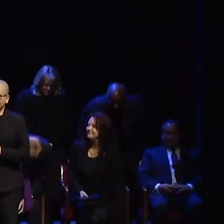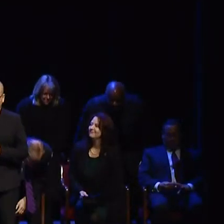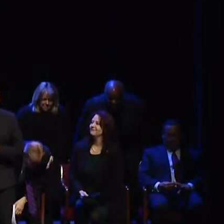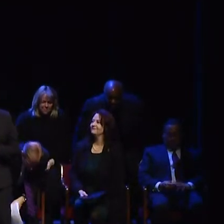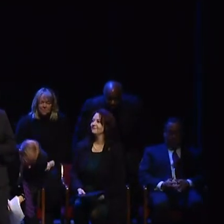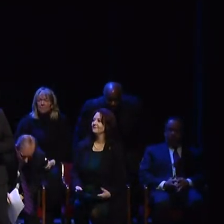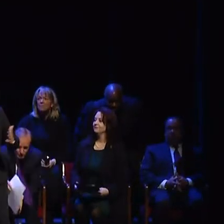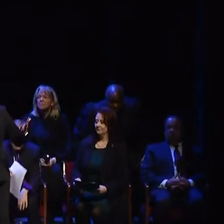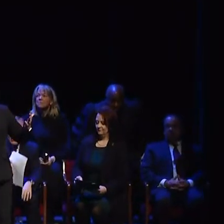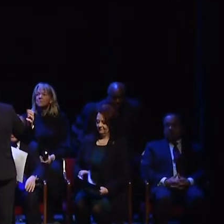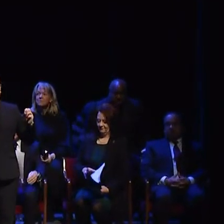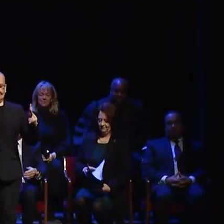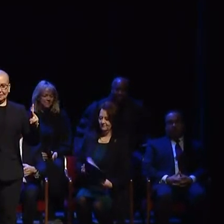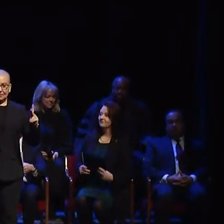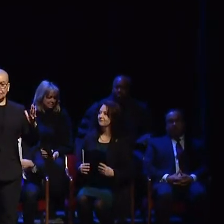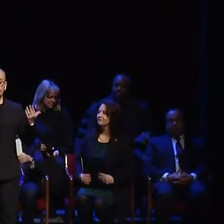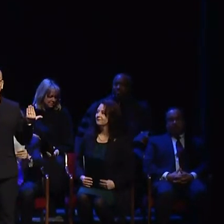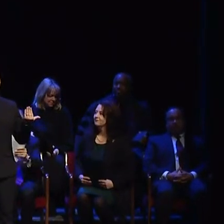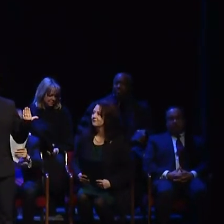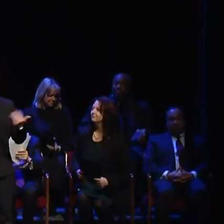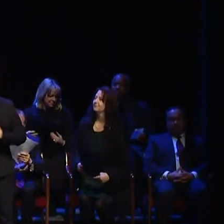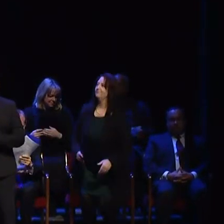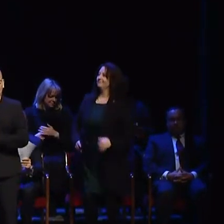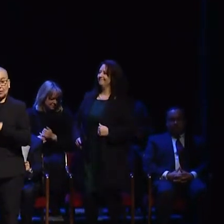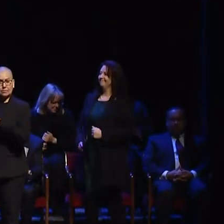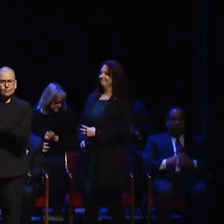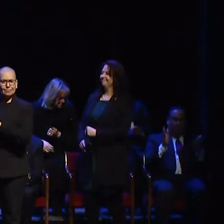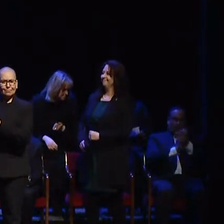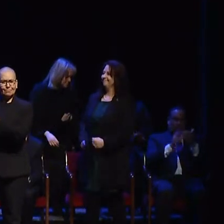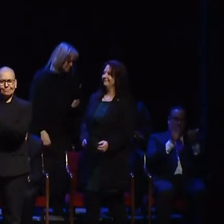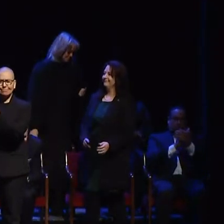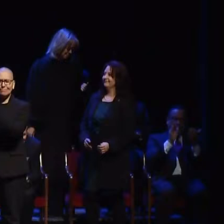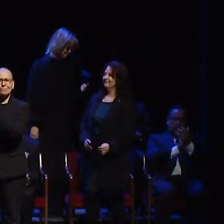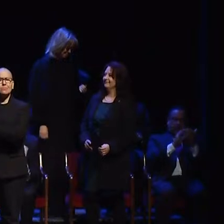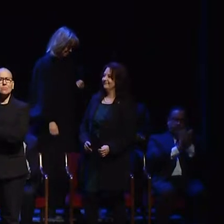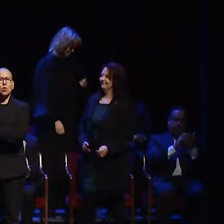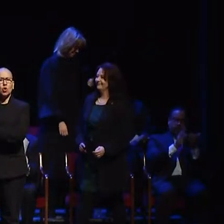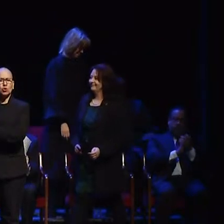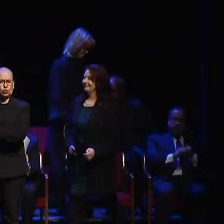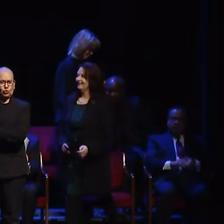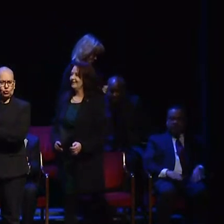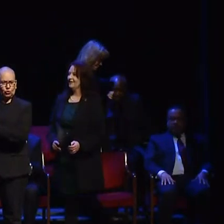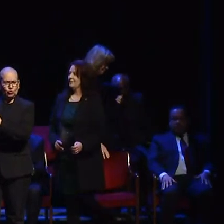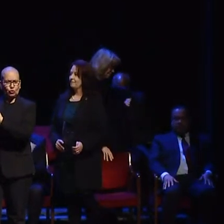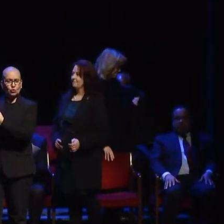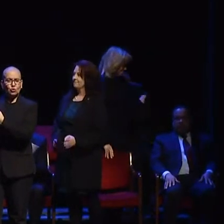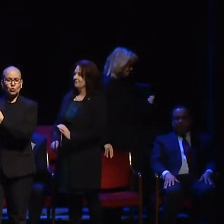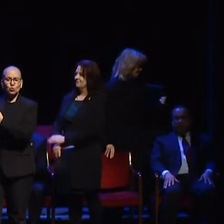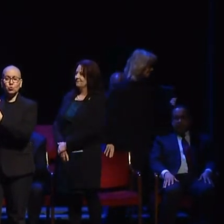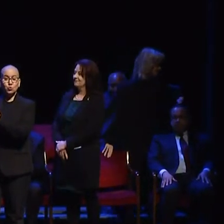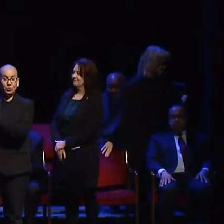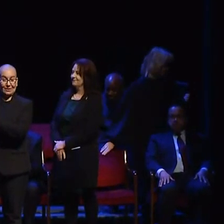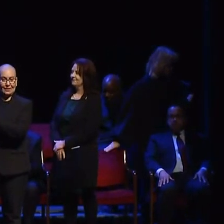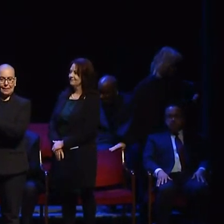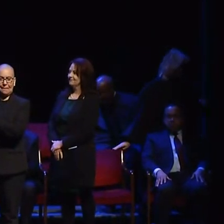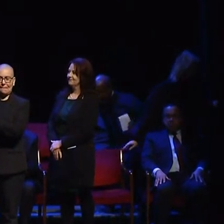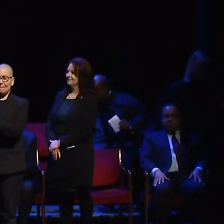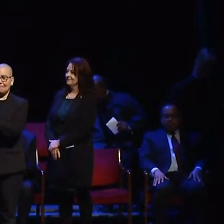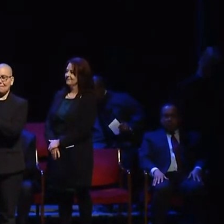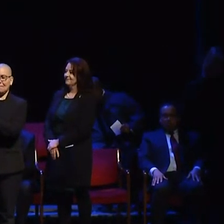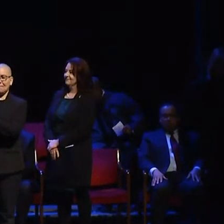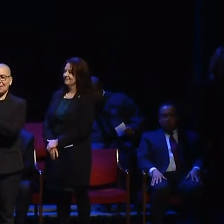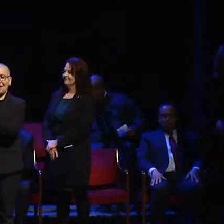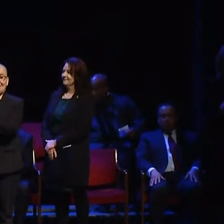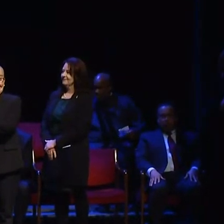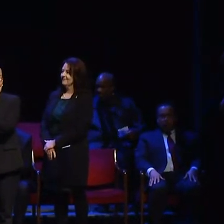And now I would like to invite State Auditor Julie Blaha, along with your family, and Assistant Chief Judge Sarah Gruing to the stage